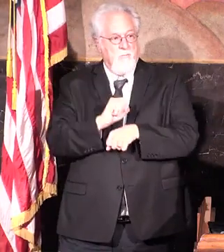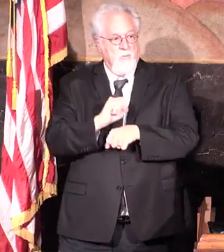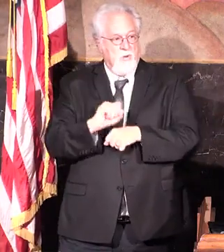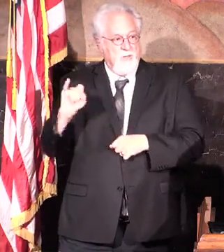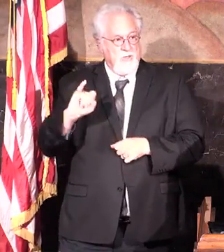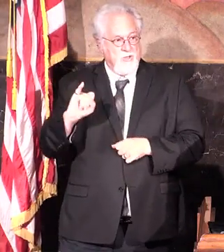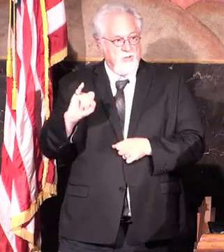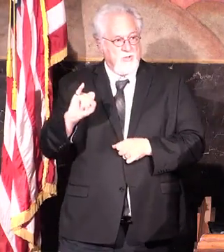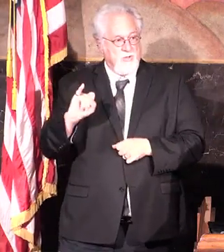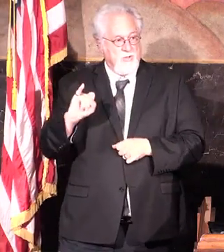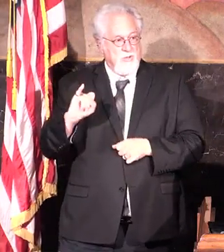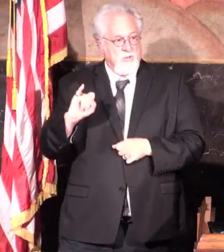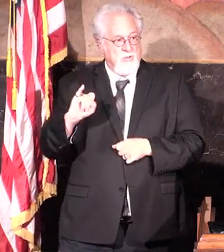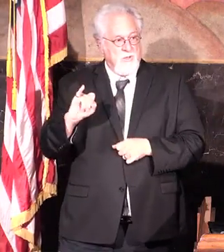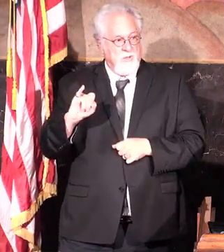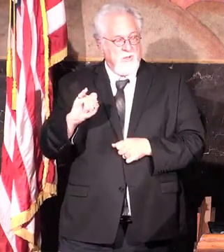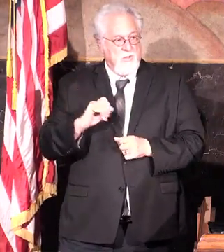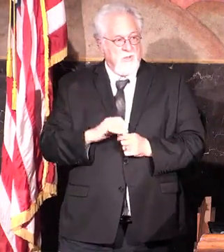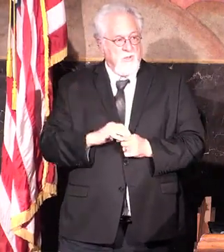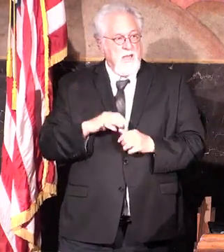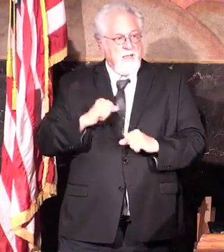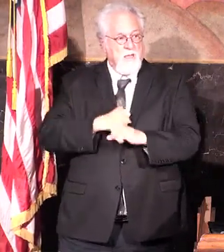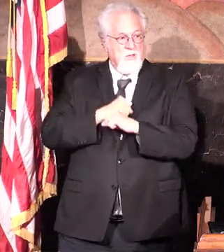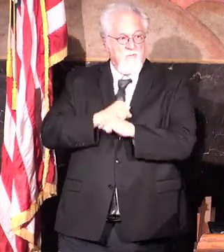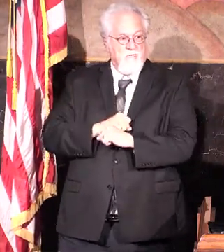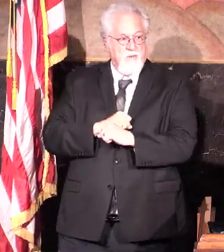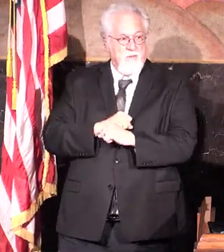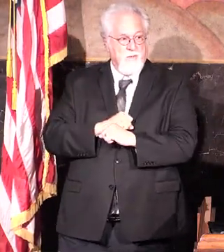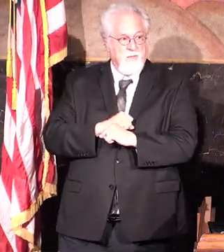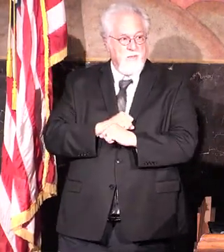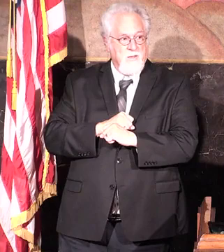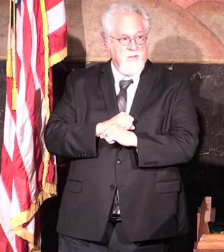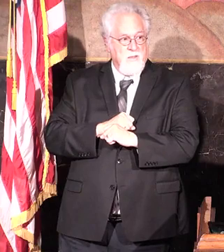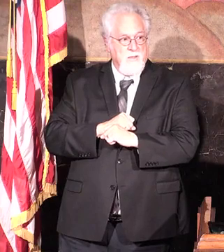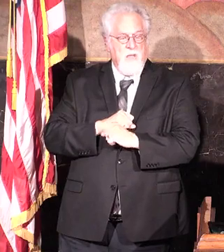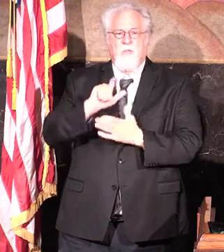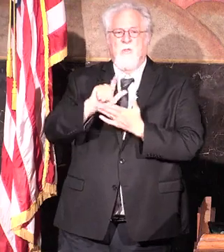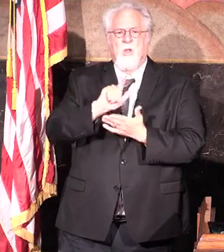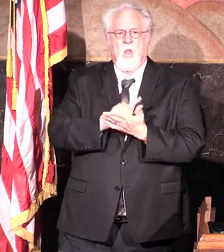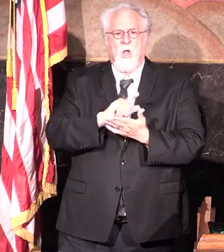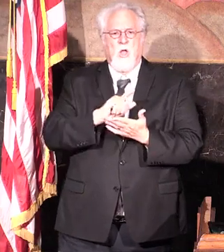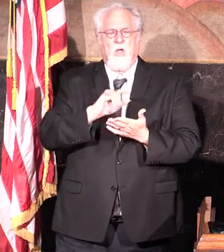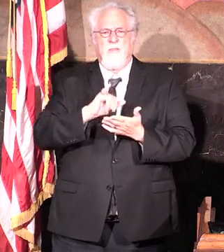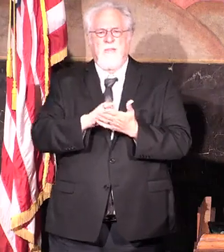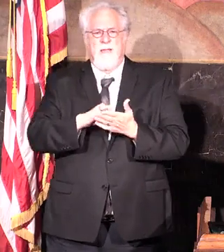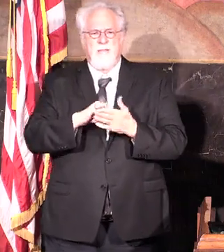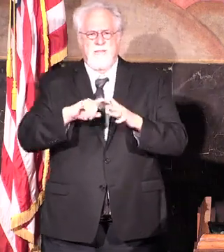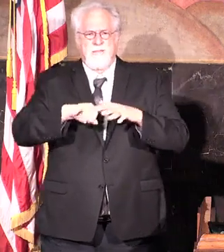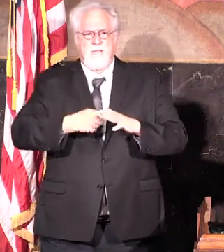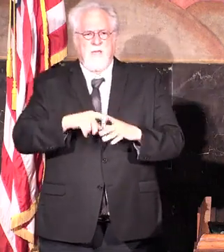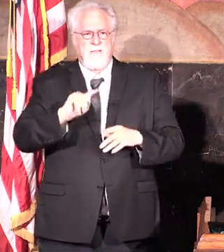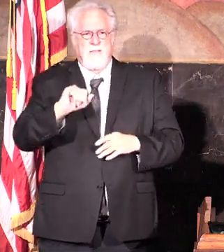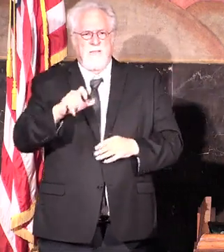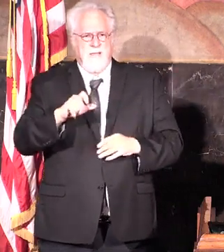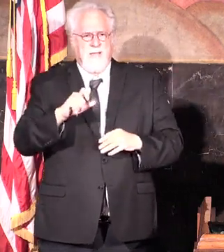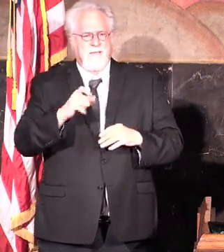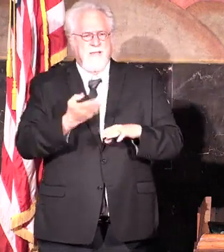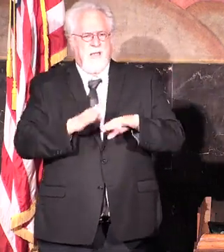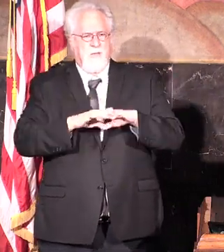problem. Could you suspend the provision of law that kicks in the tax increase once it hits that $100